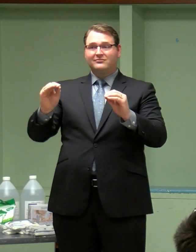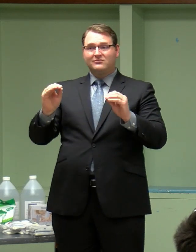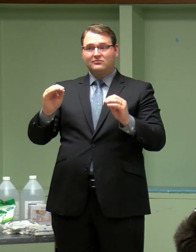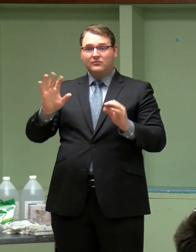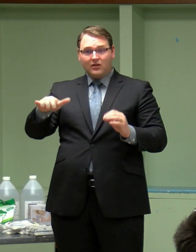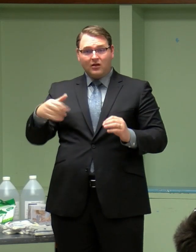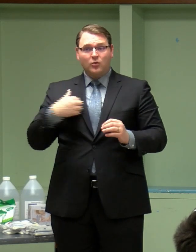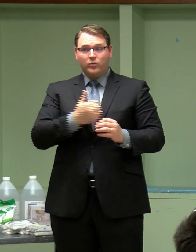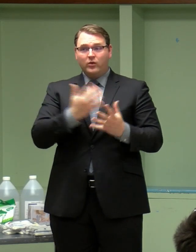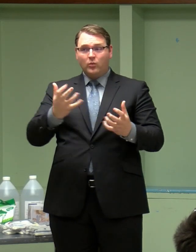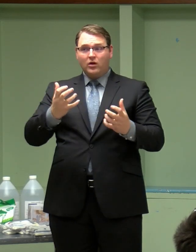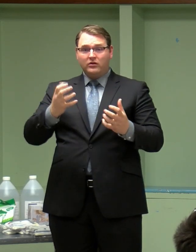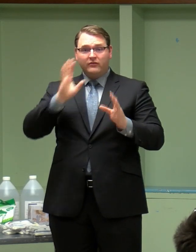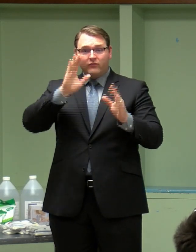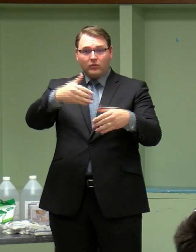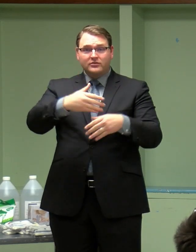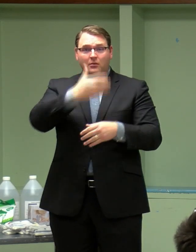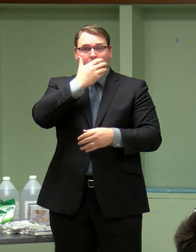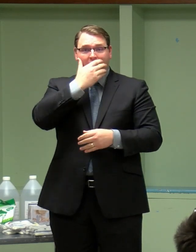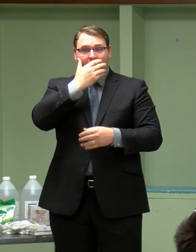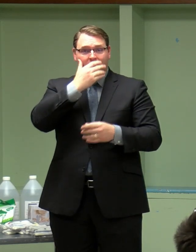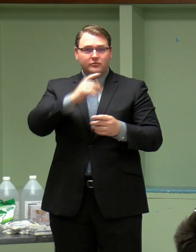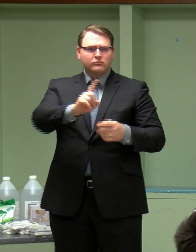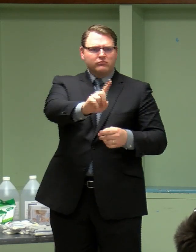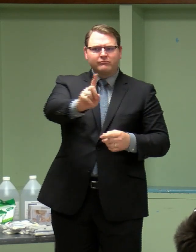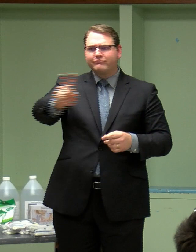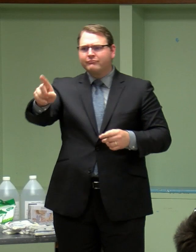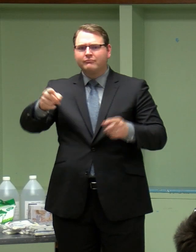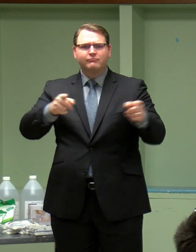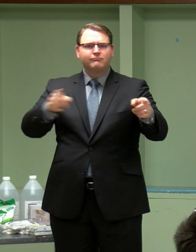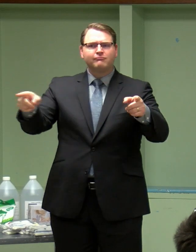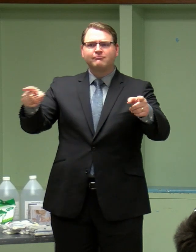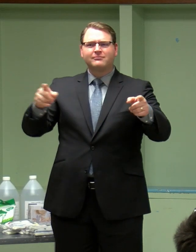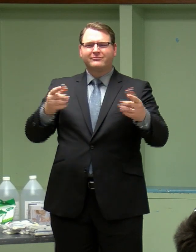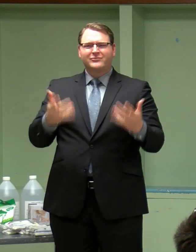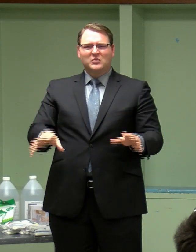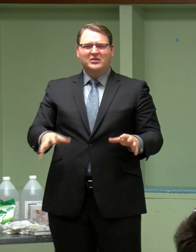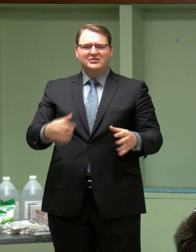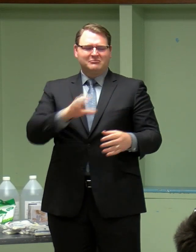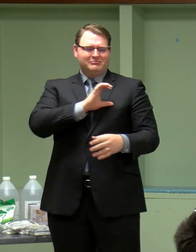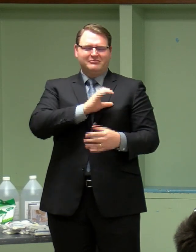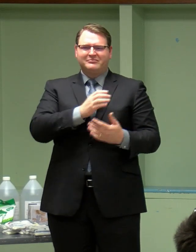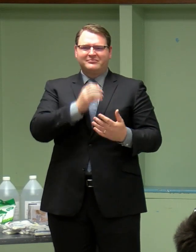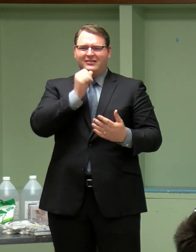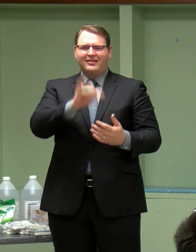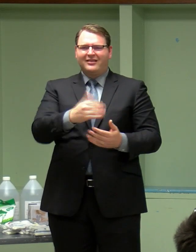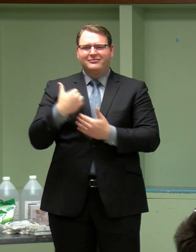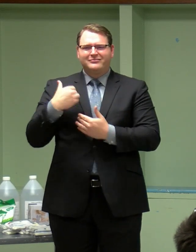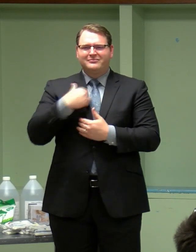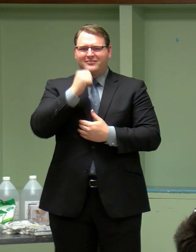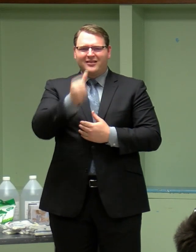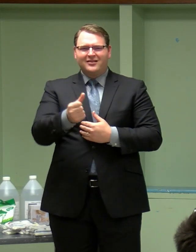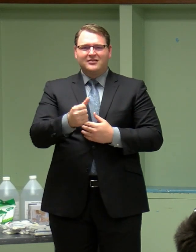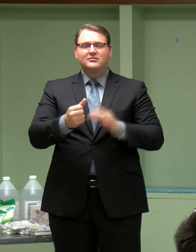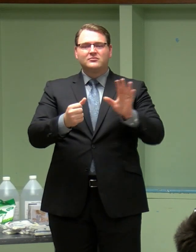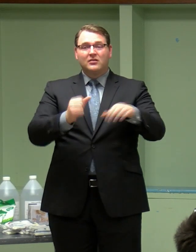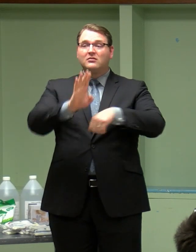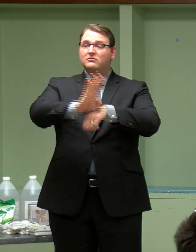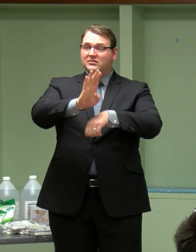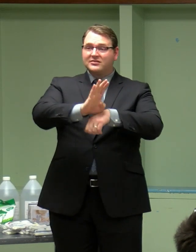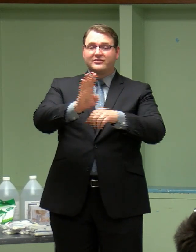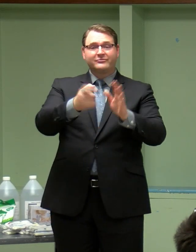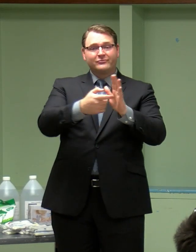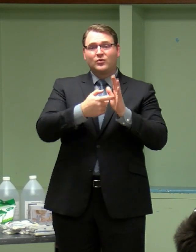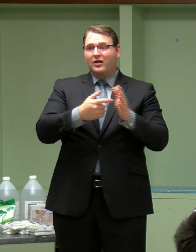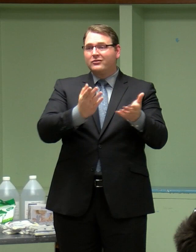mask police, but the community needs to understand that if a business requires a mask to come in, just like